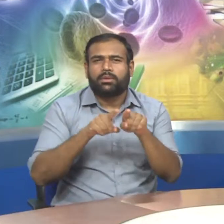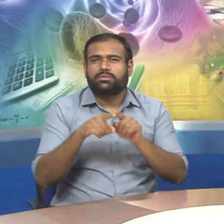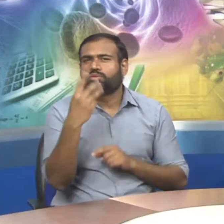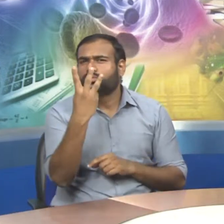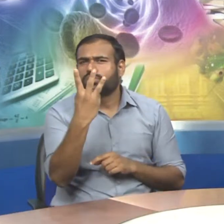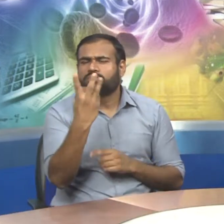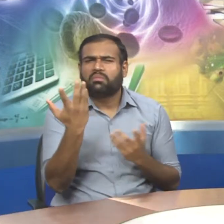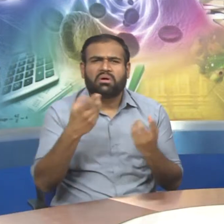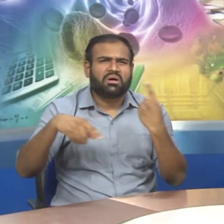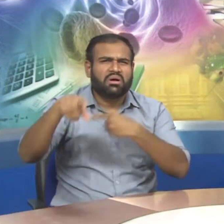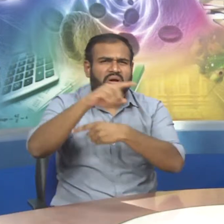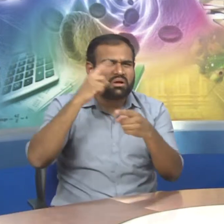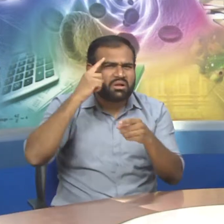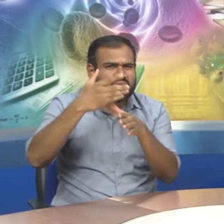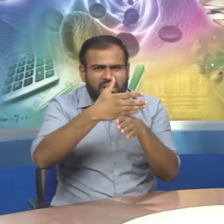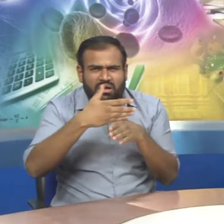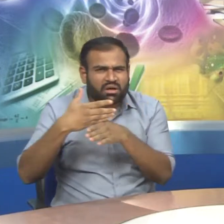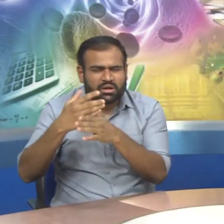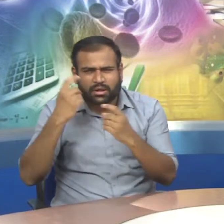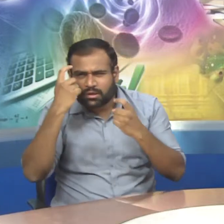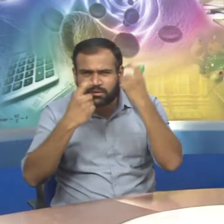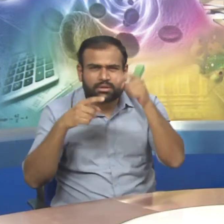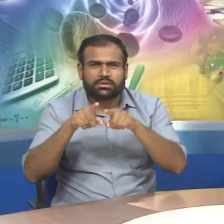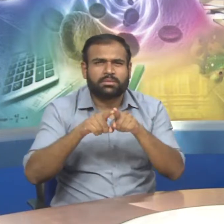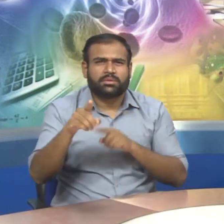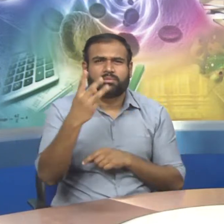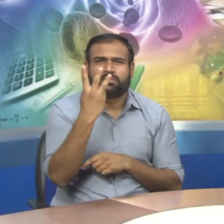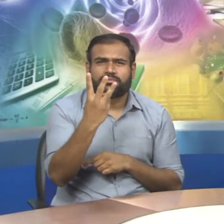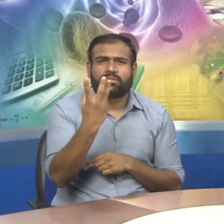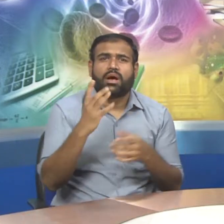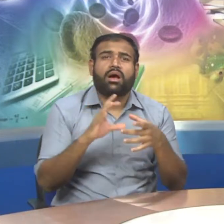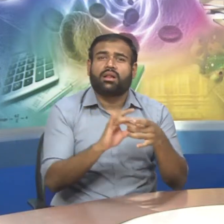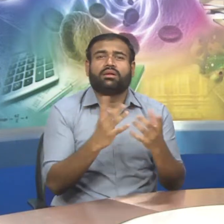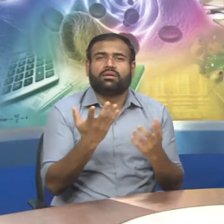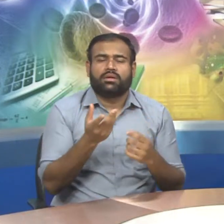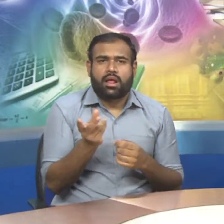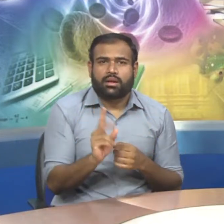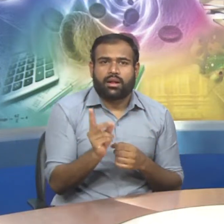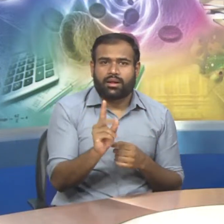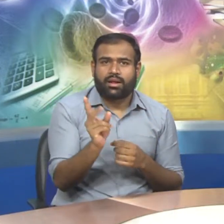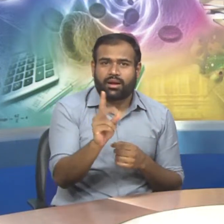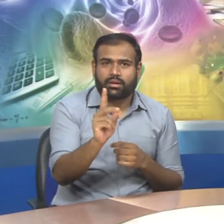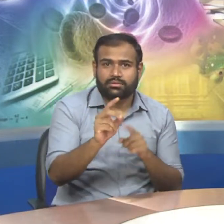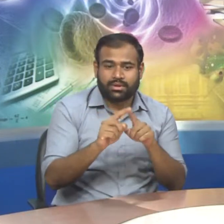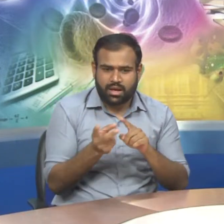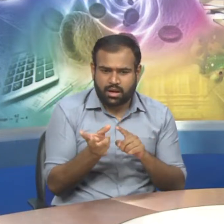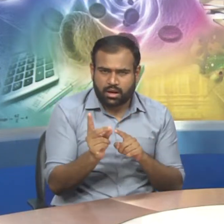Now, this is another type of question. You have to give 3 examples where repetition of sign changes the meaning of sign.